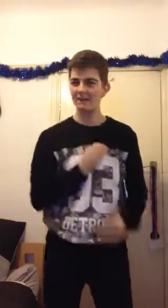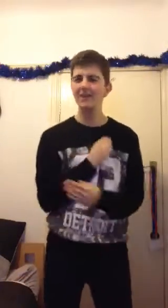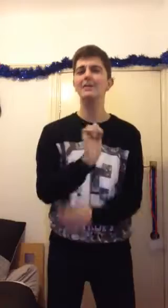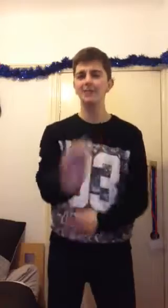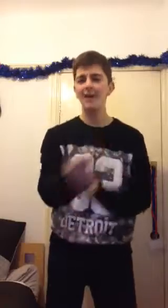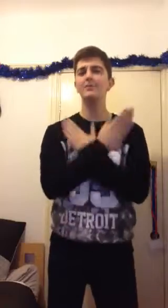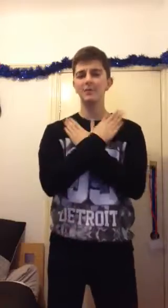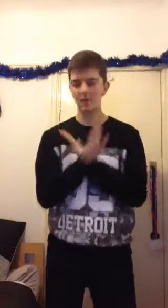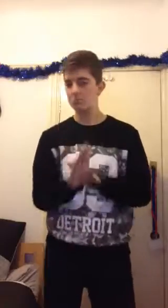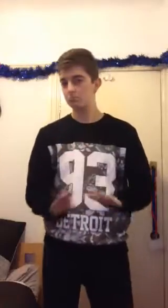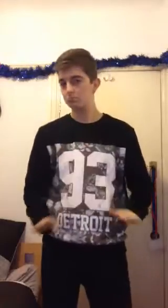We'll be right